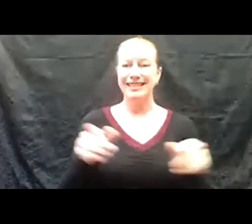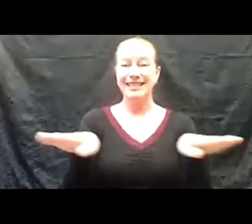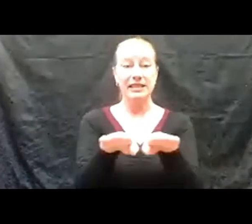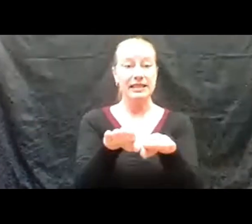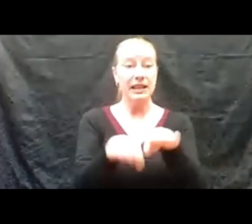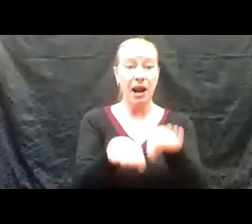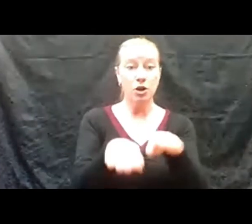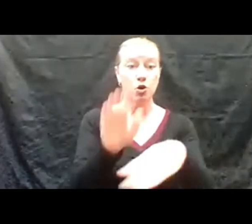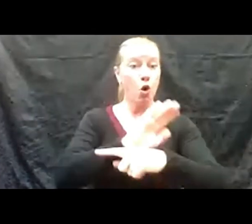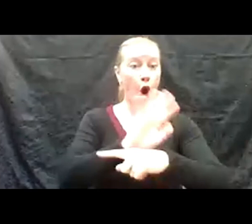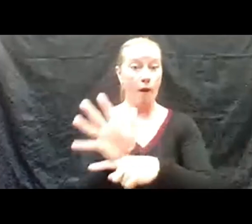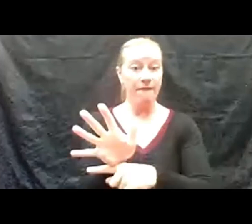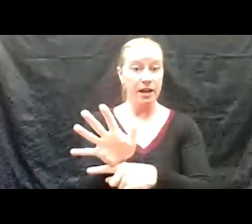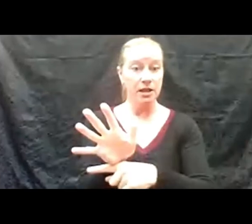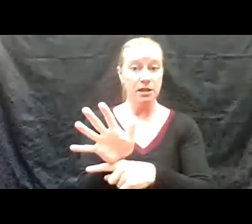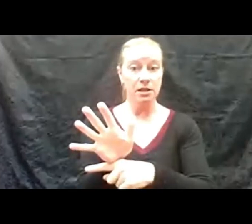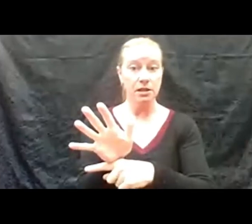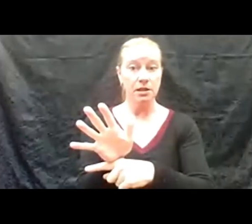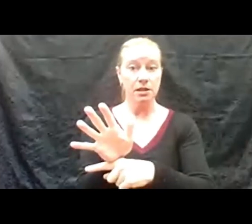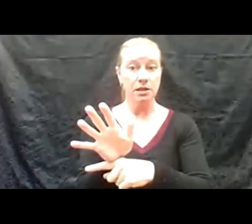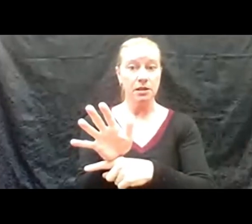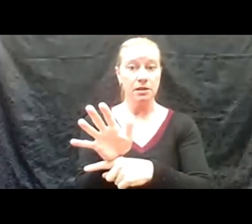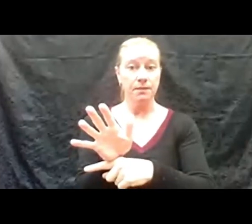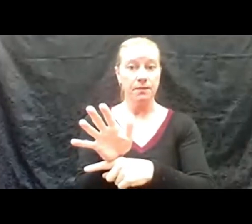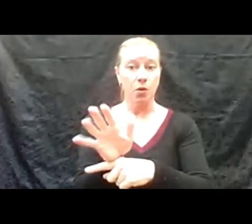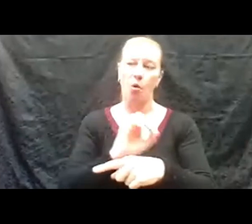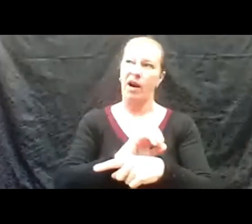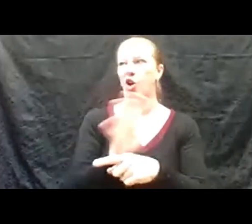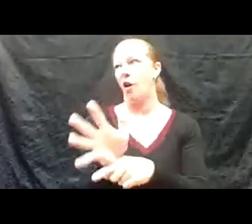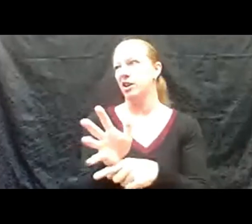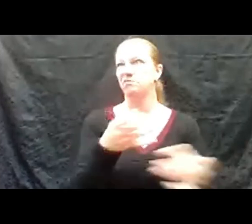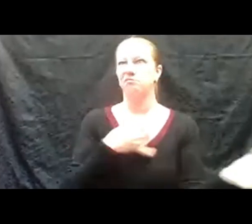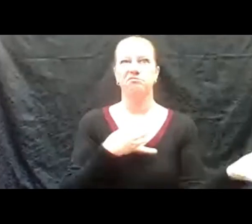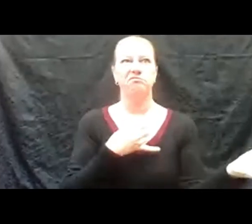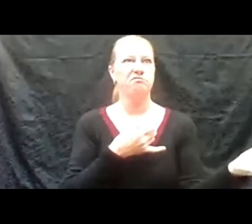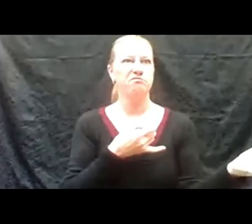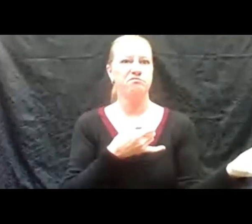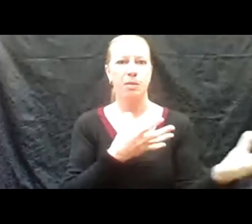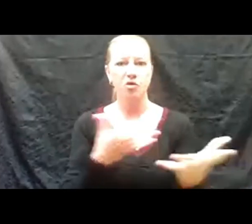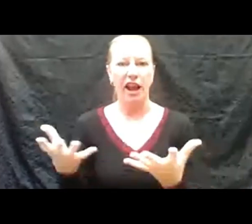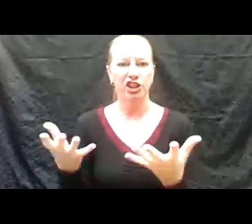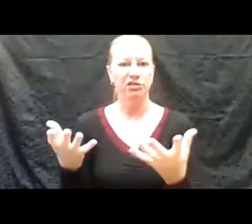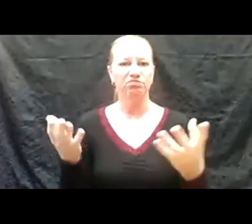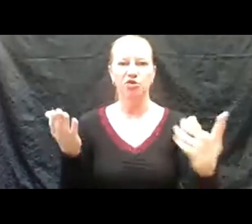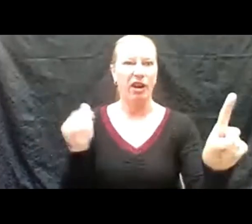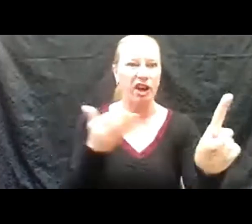and our COVID preparation or strategy,